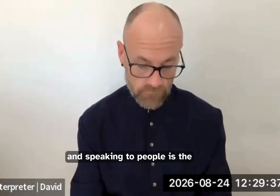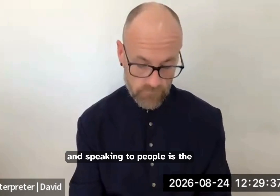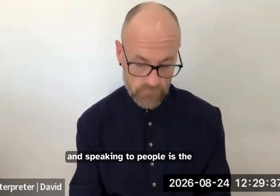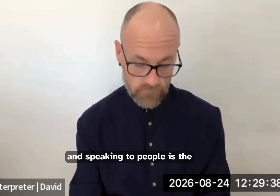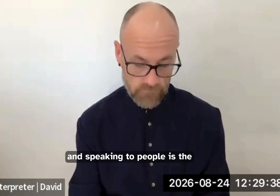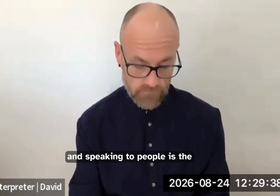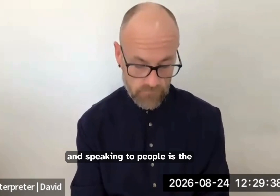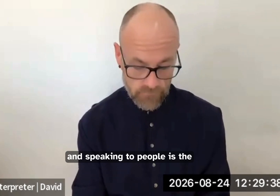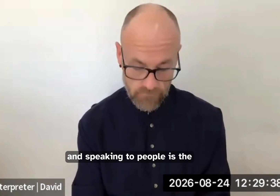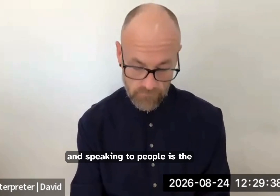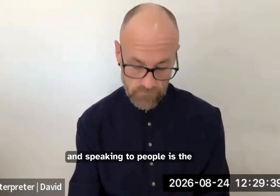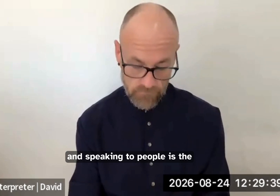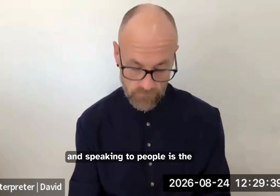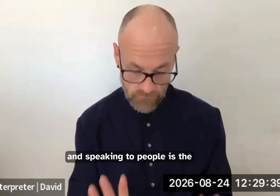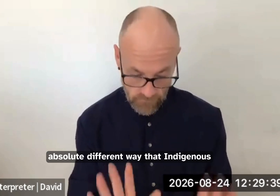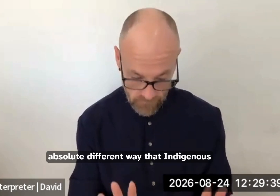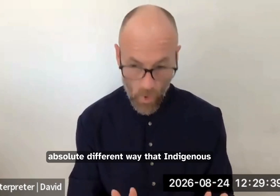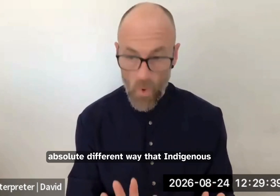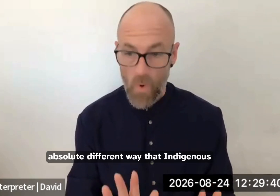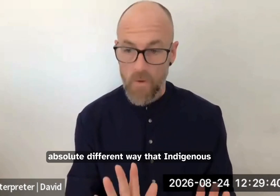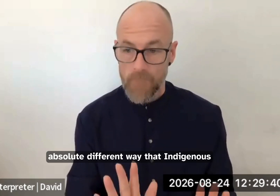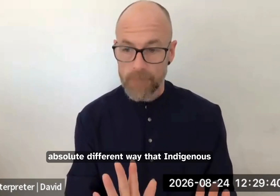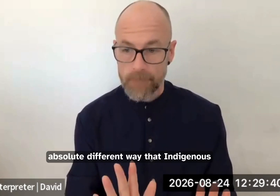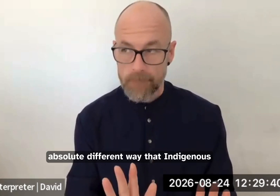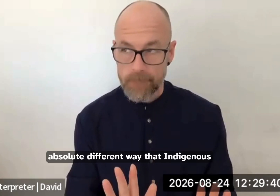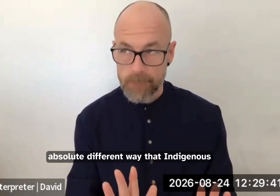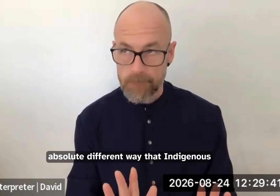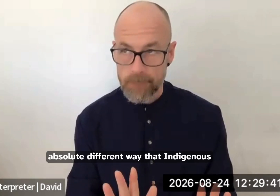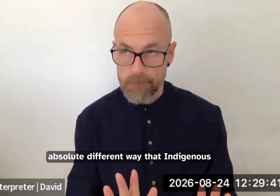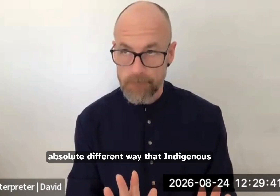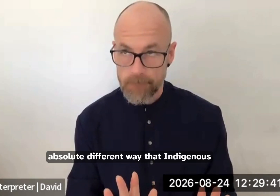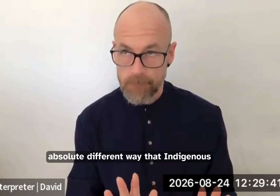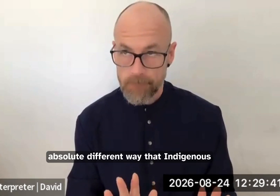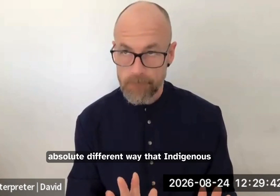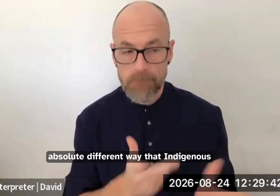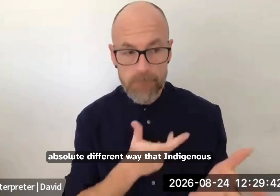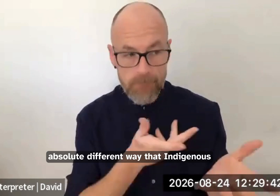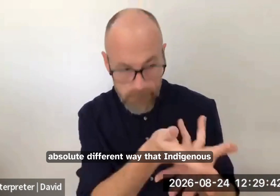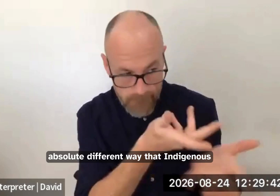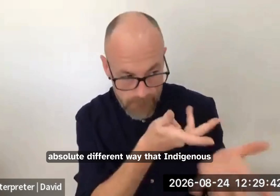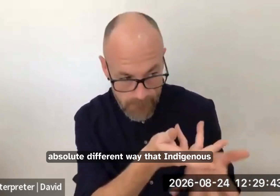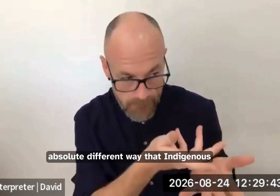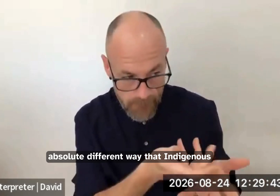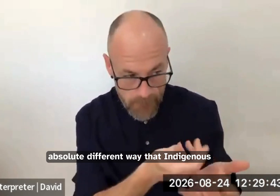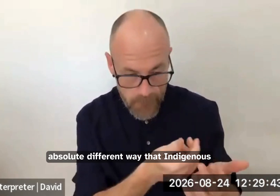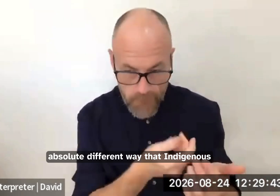speaking to people, is the absolute different way that